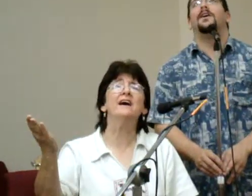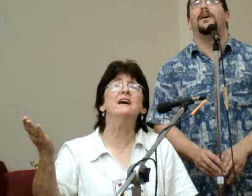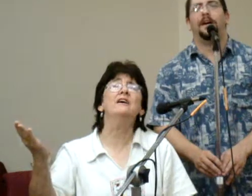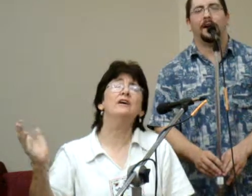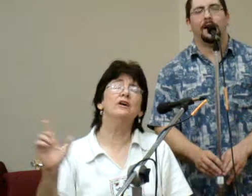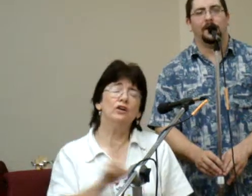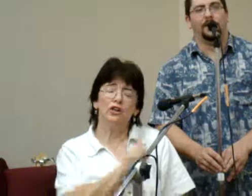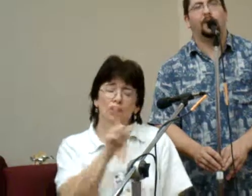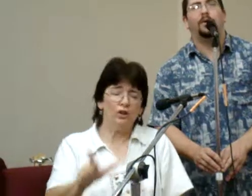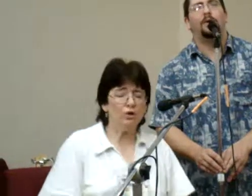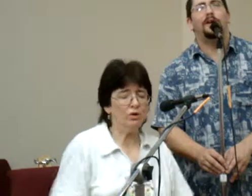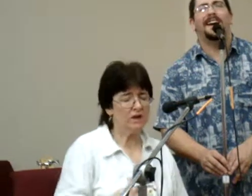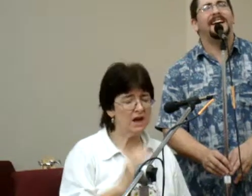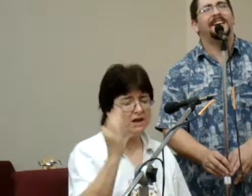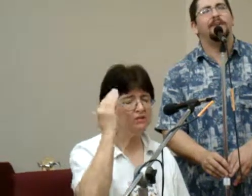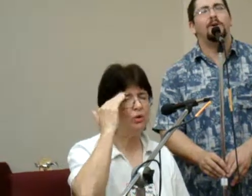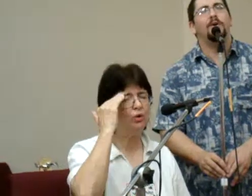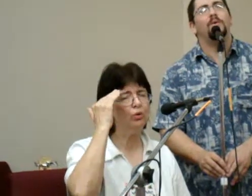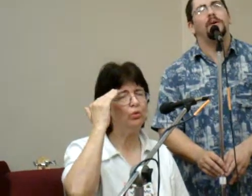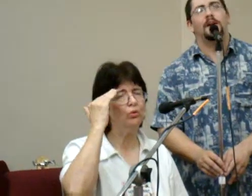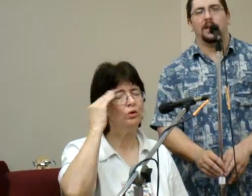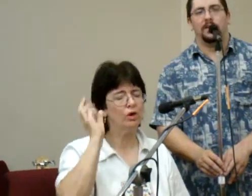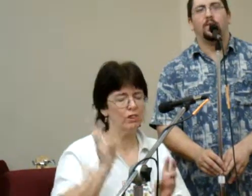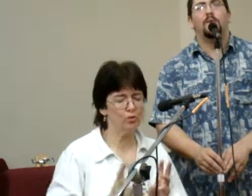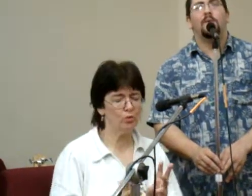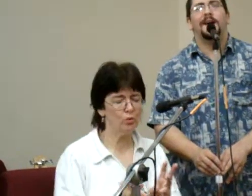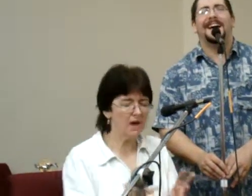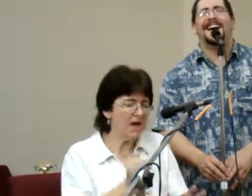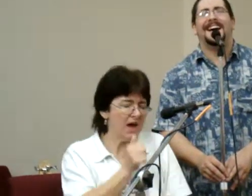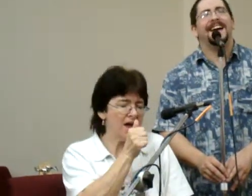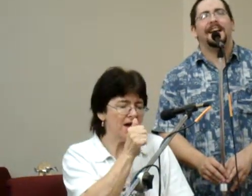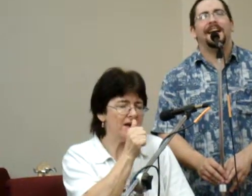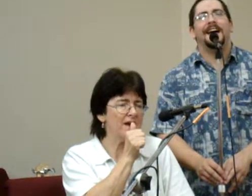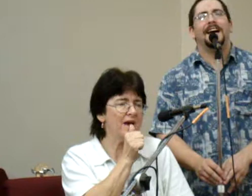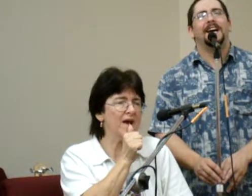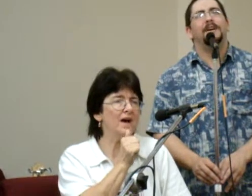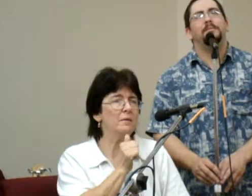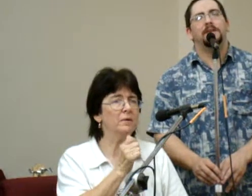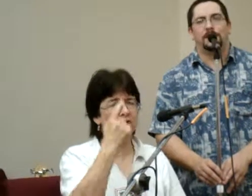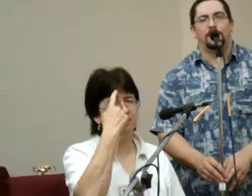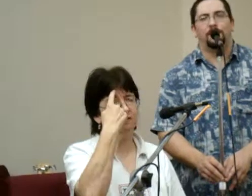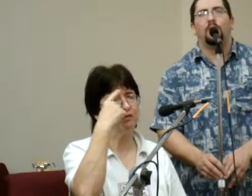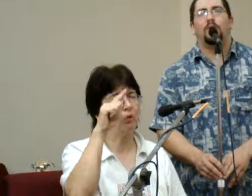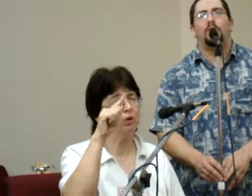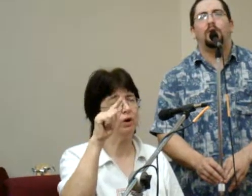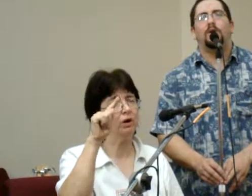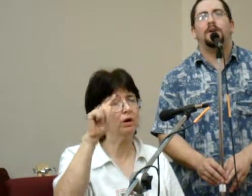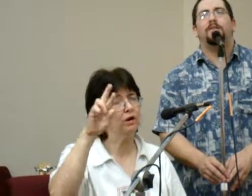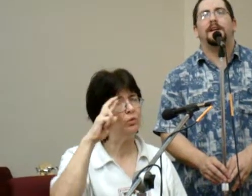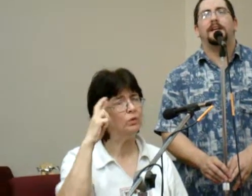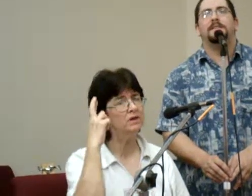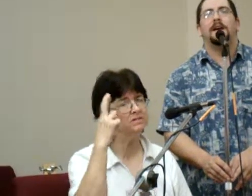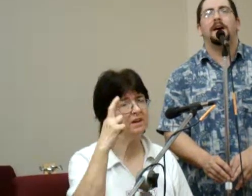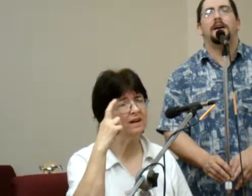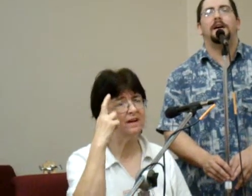air? Lord, I know the way I am is for